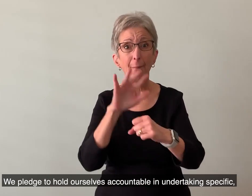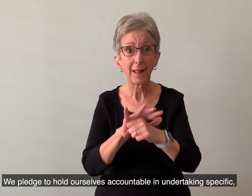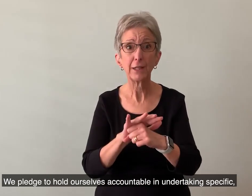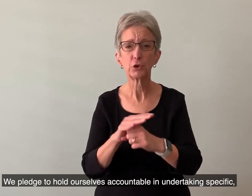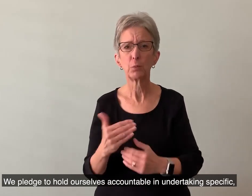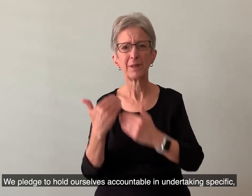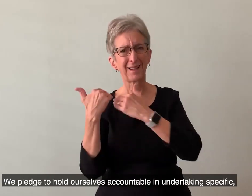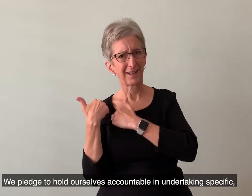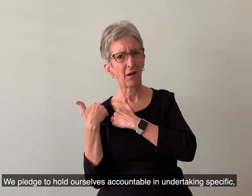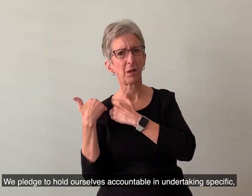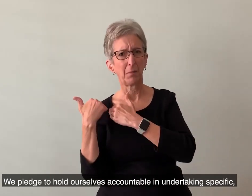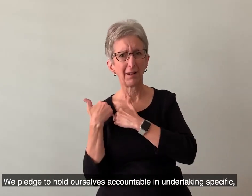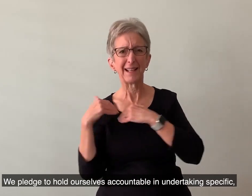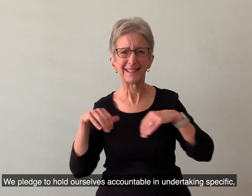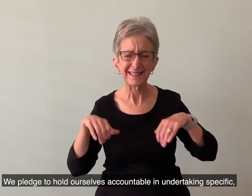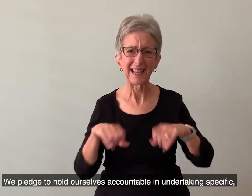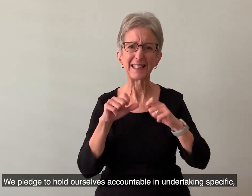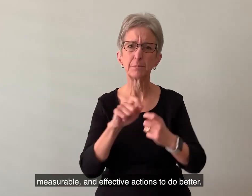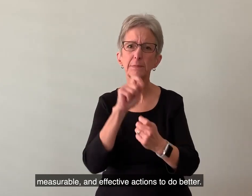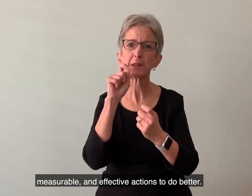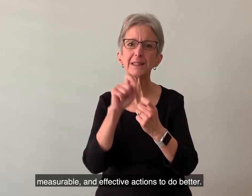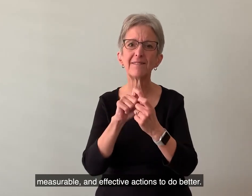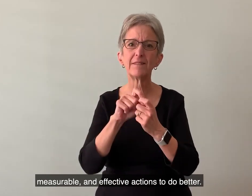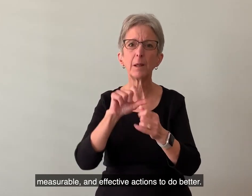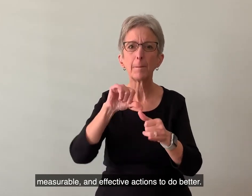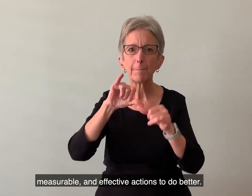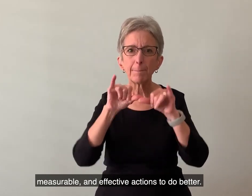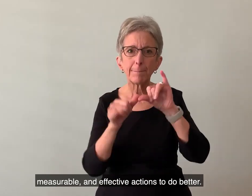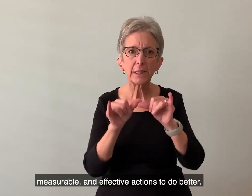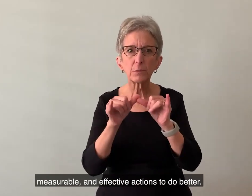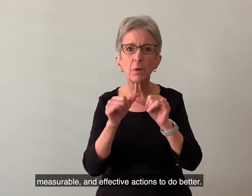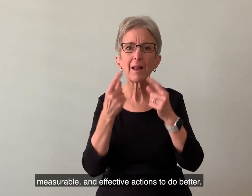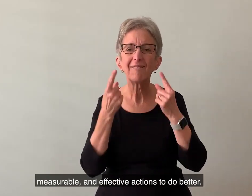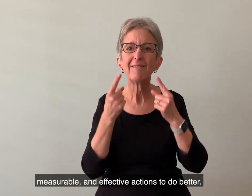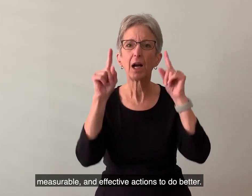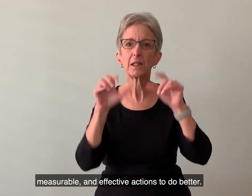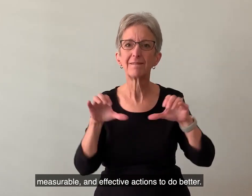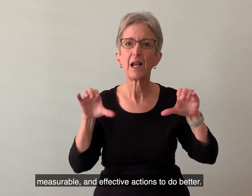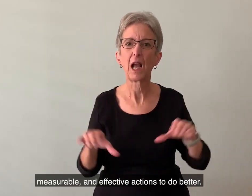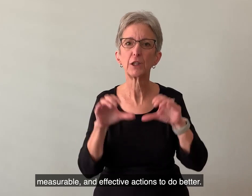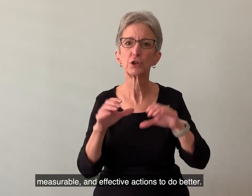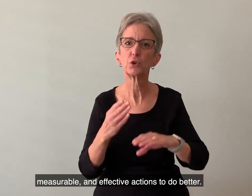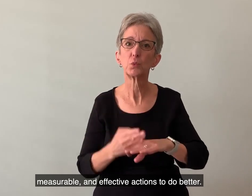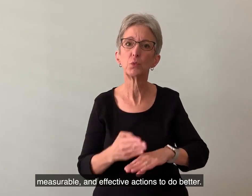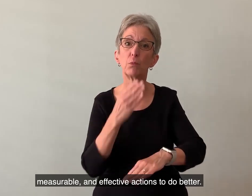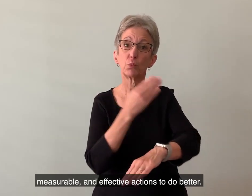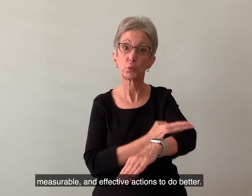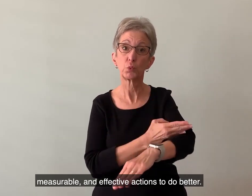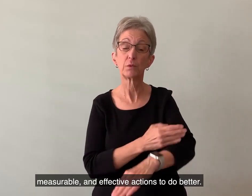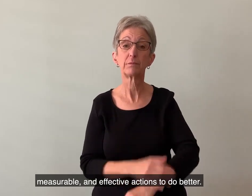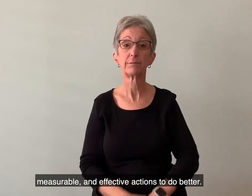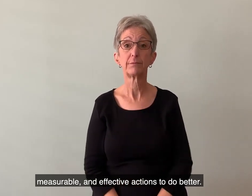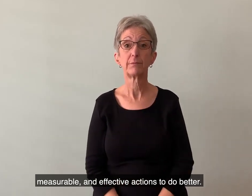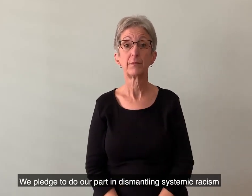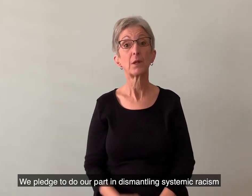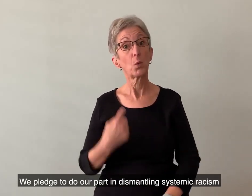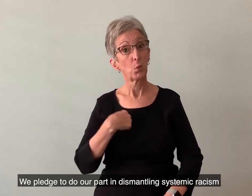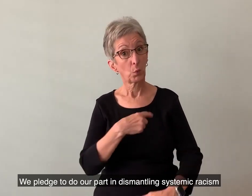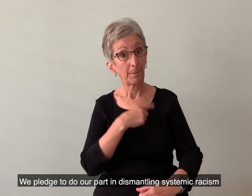ourselves. We pledge to hold ourselves accountable in undertaking specific, measurable, and effective actions to do